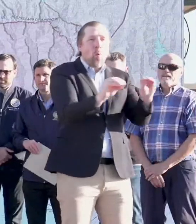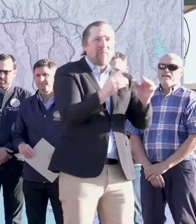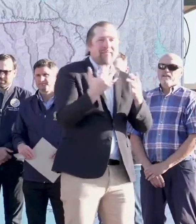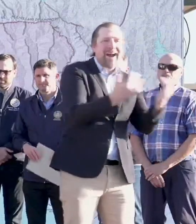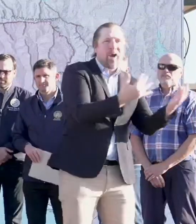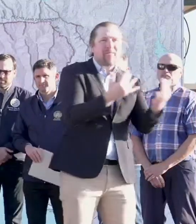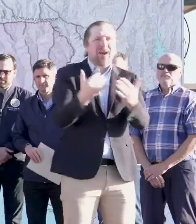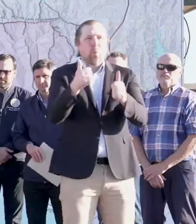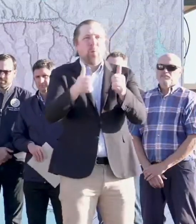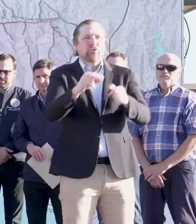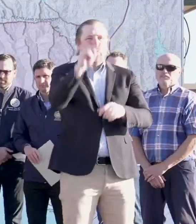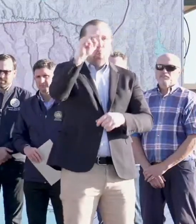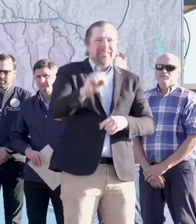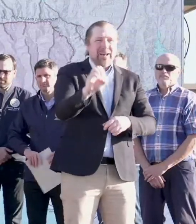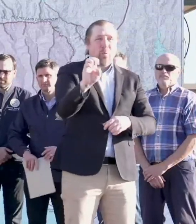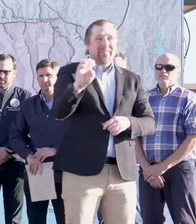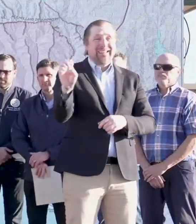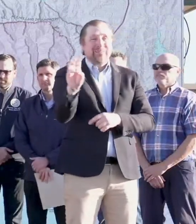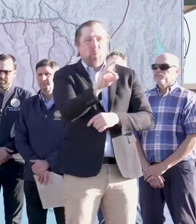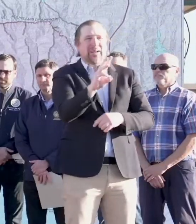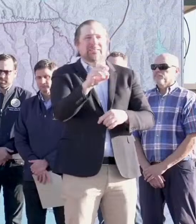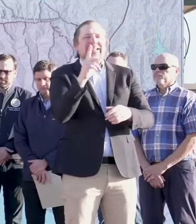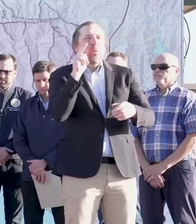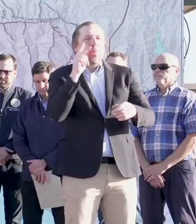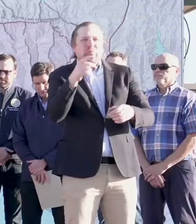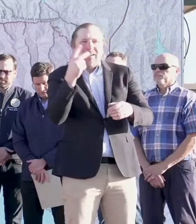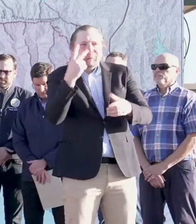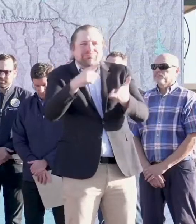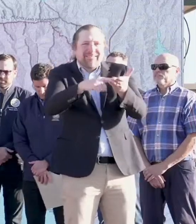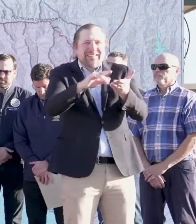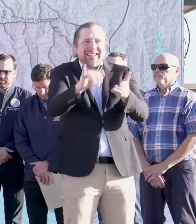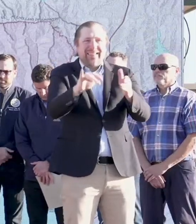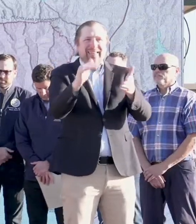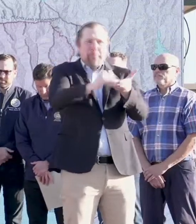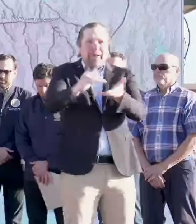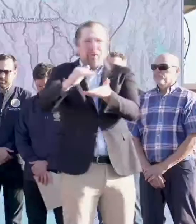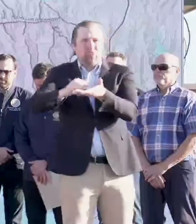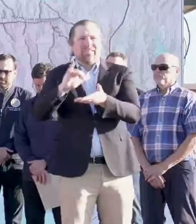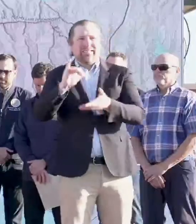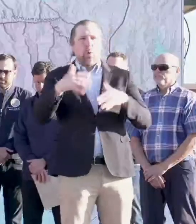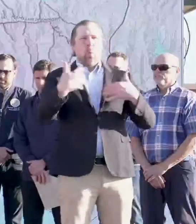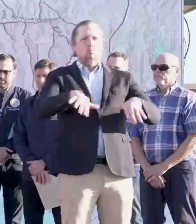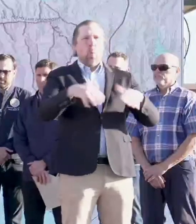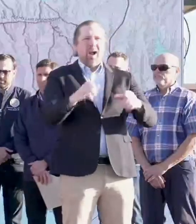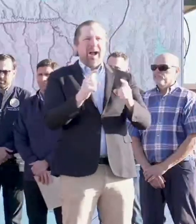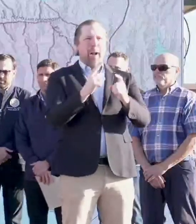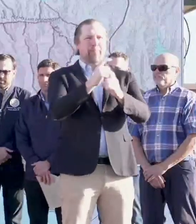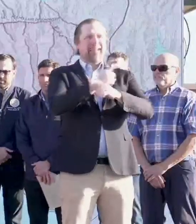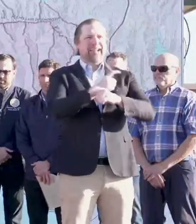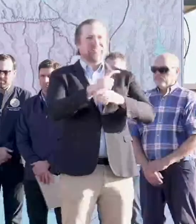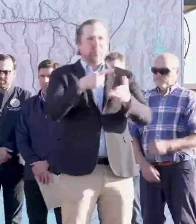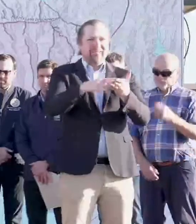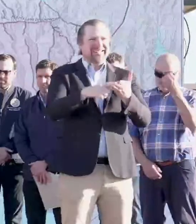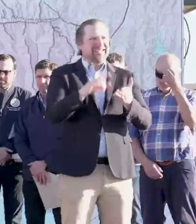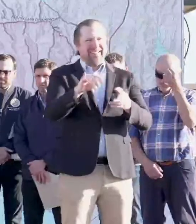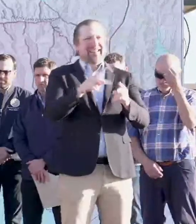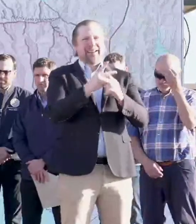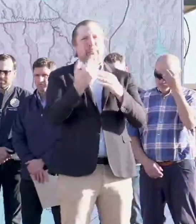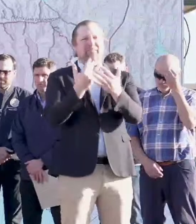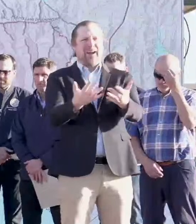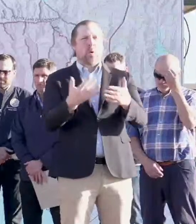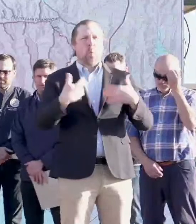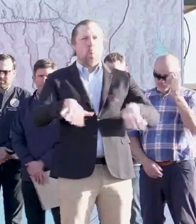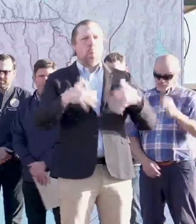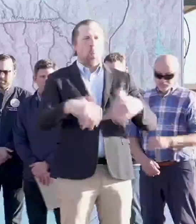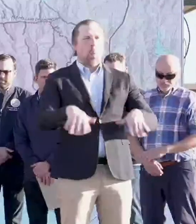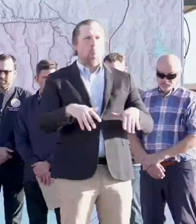are analyzed in relationship to other patterns. These are extremely complex fires. I